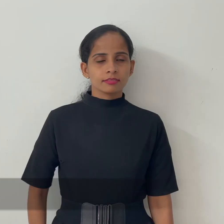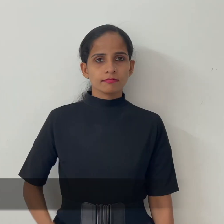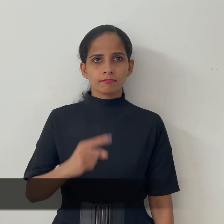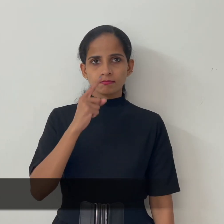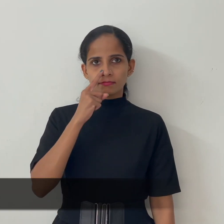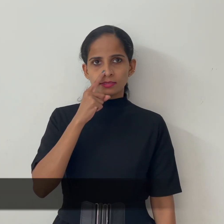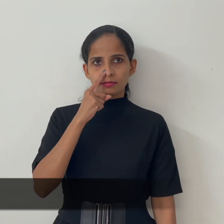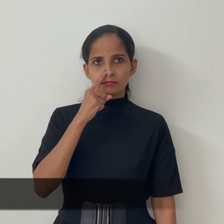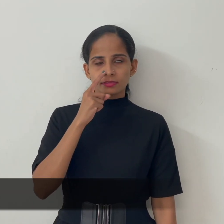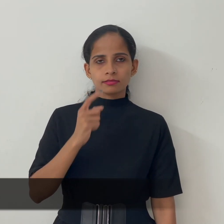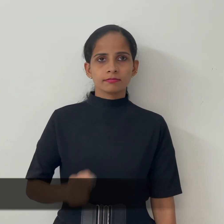Woman.